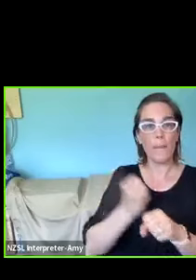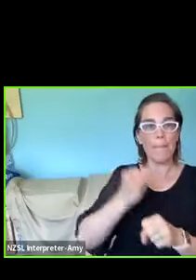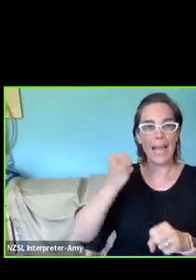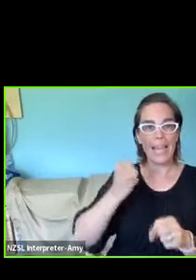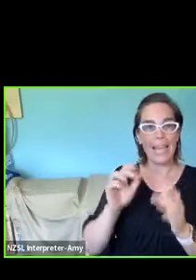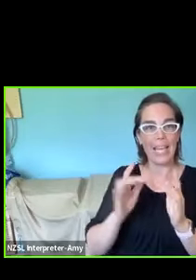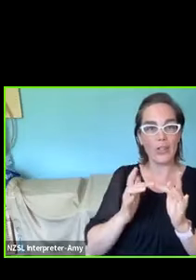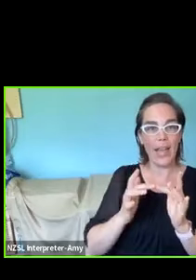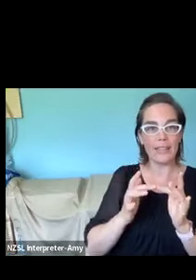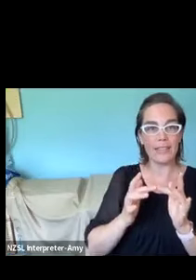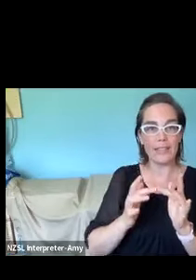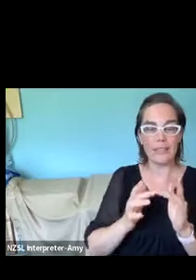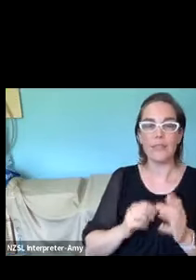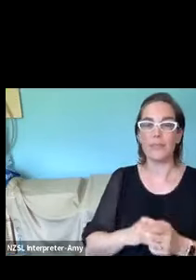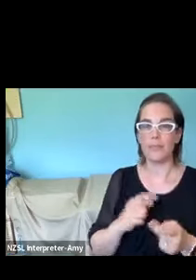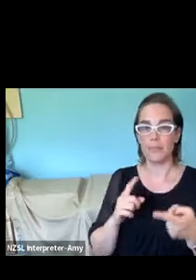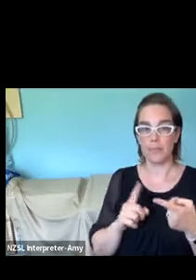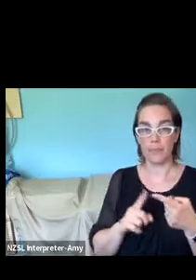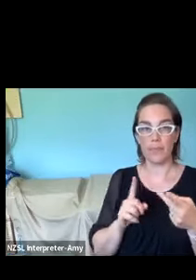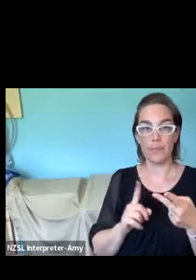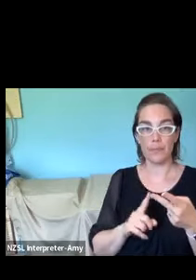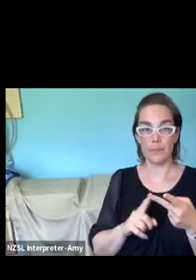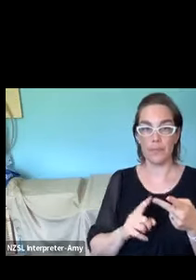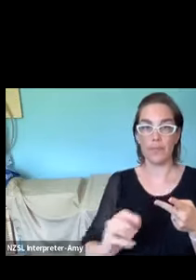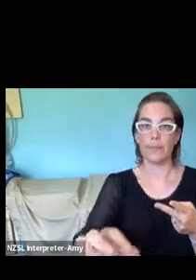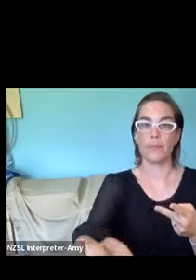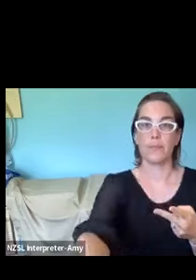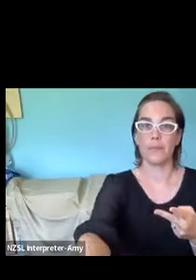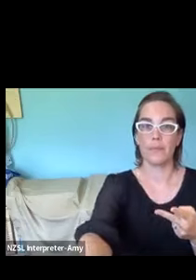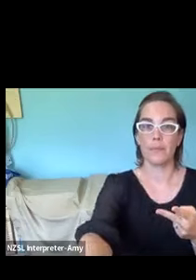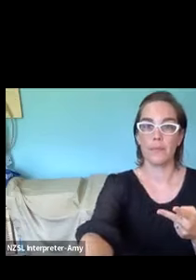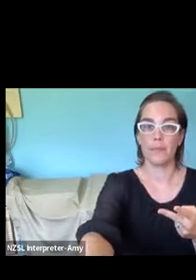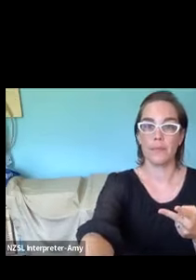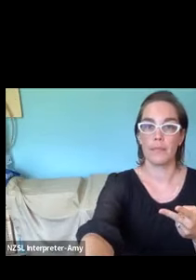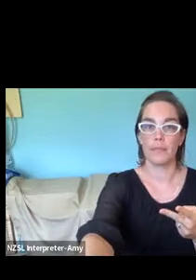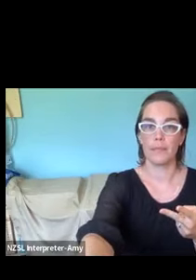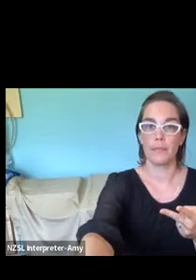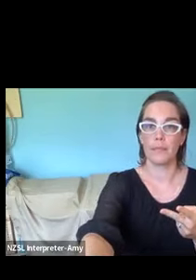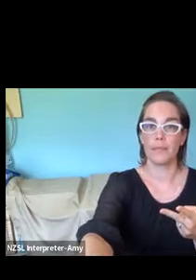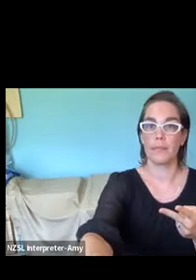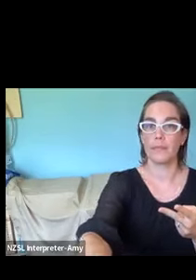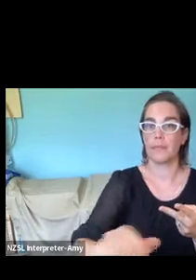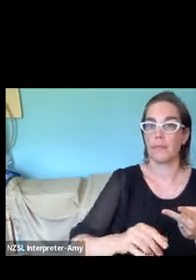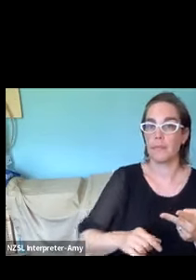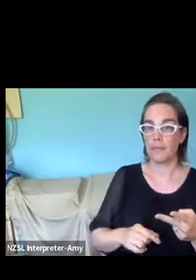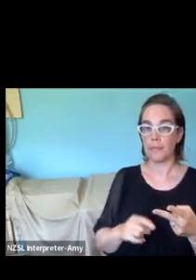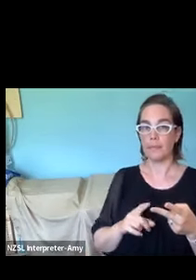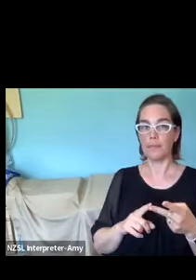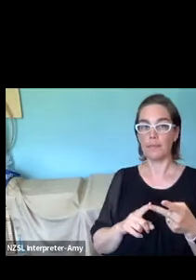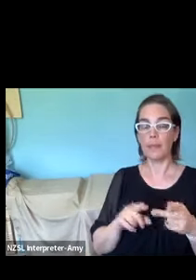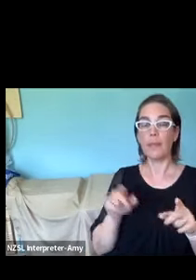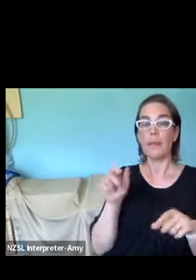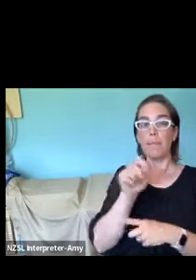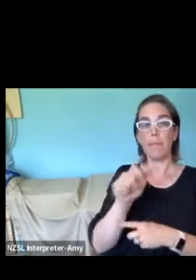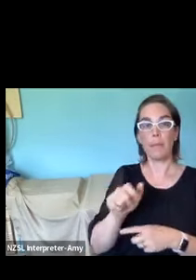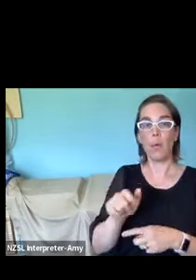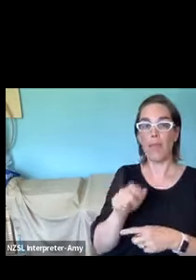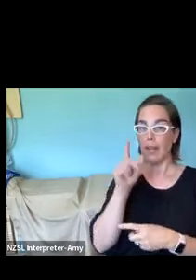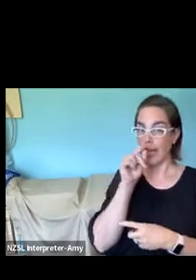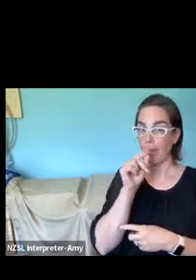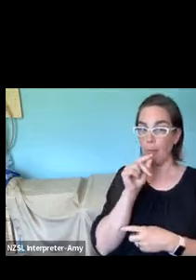banking. And also people who are capable, like me and my other friends, would like to